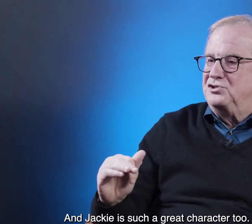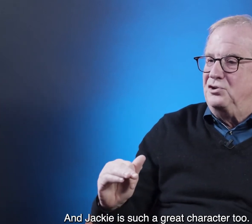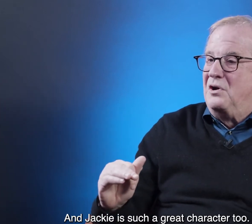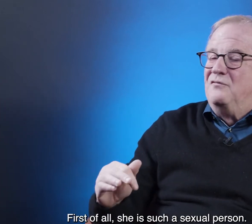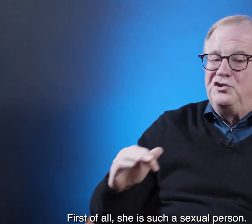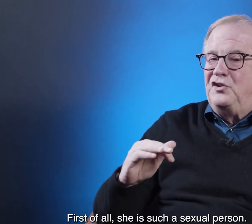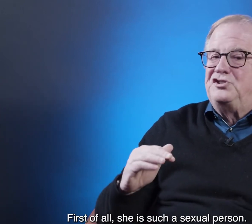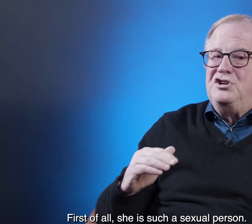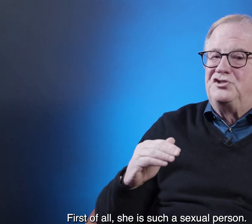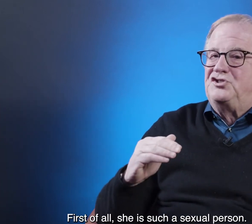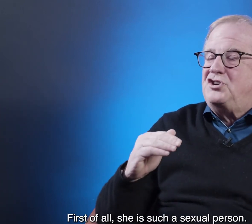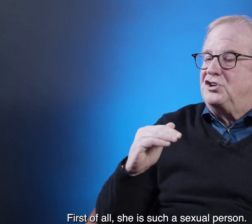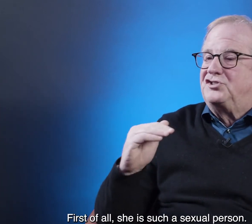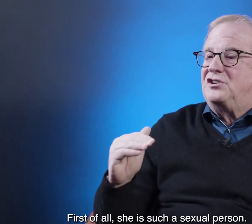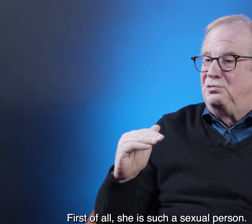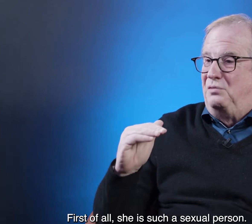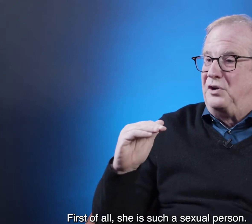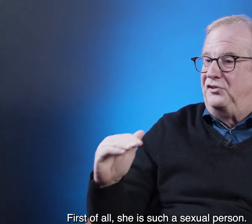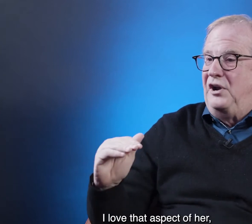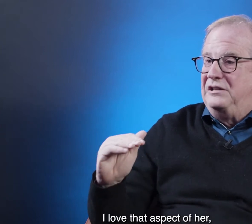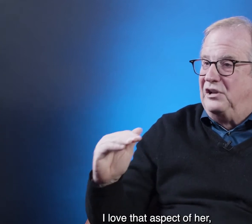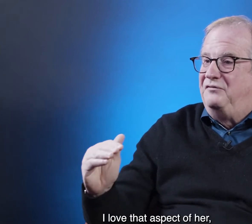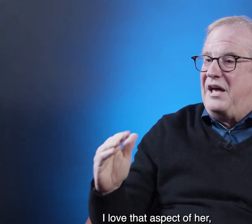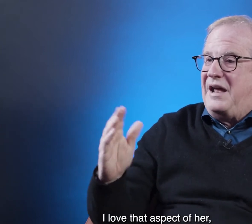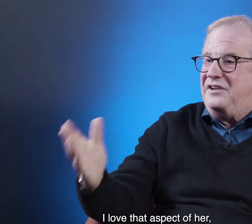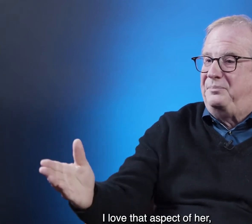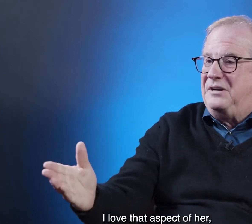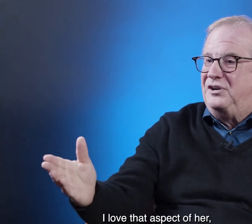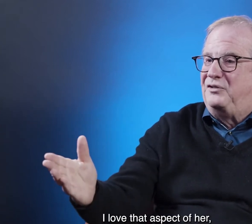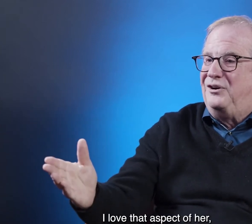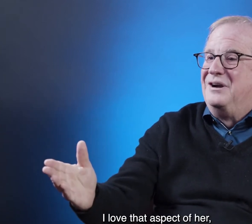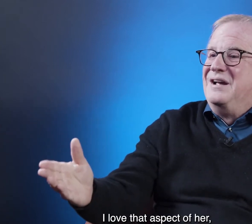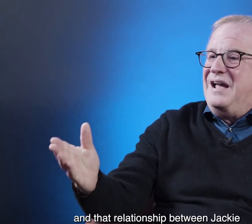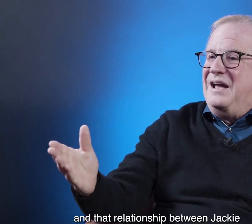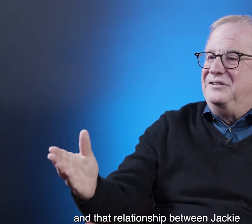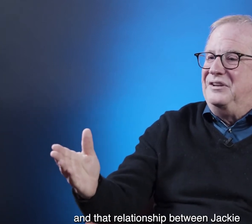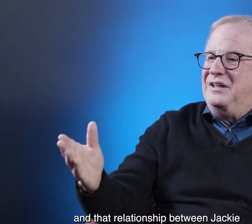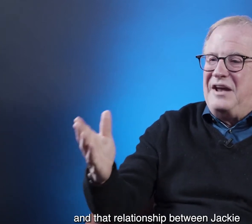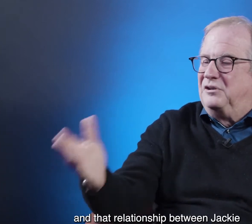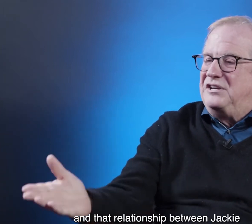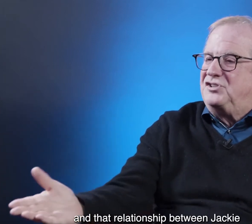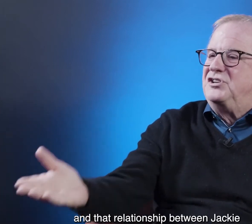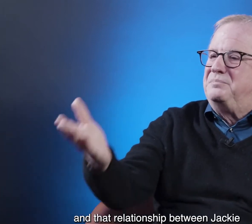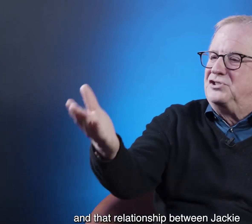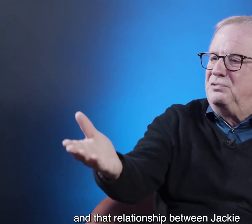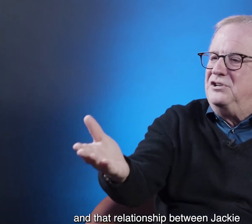too. First of all, she is such a sexual person. I love that aspect of her. And that relationship between